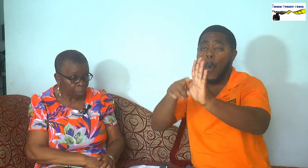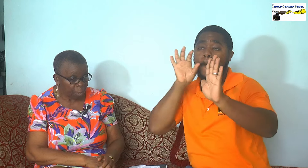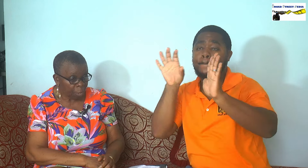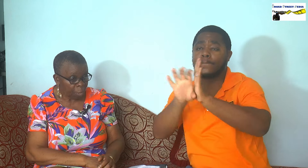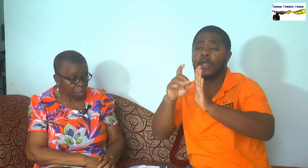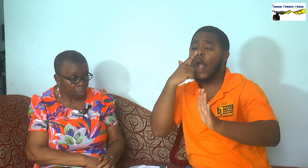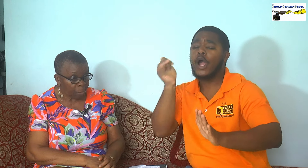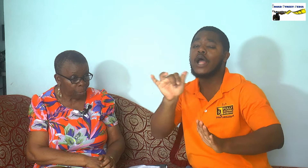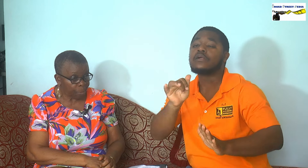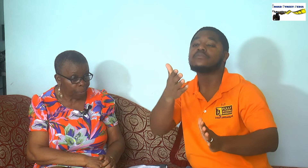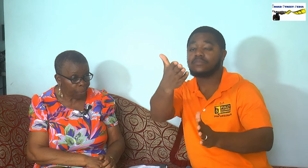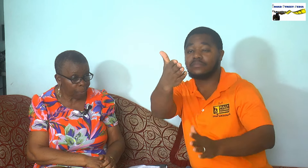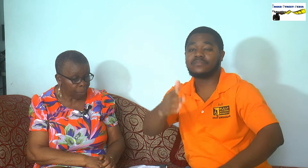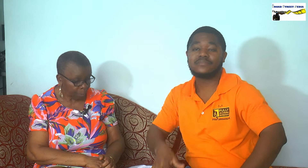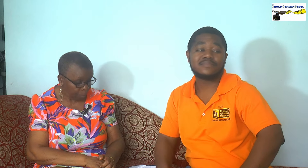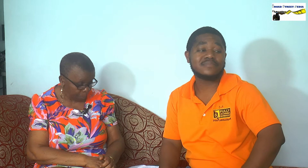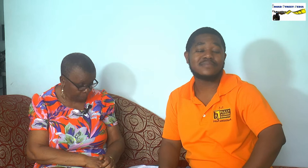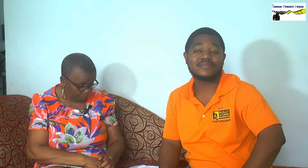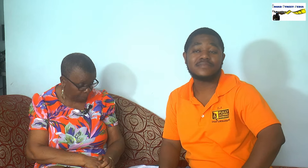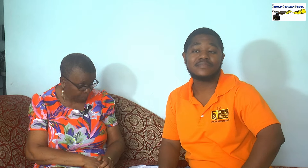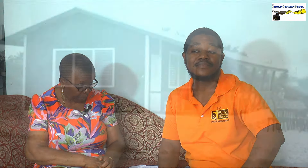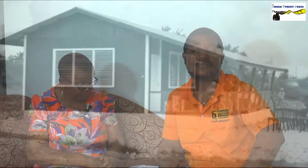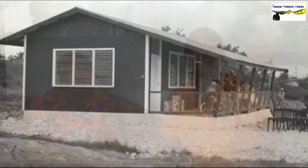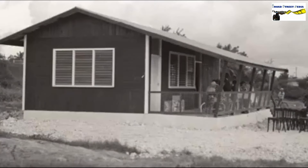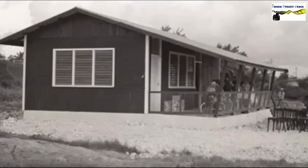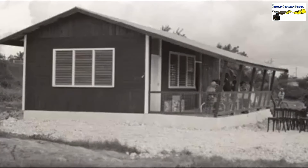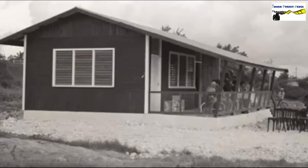small school. I'm going to show you a picture of what that looked like.